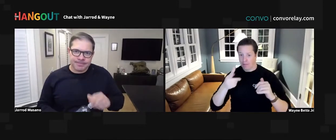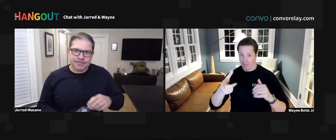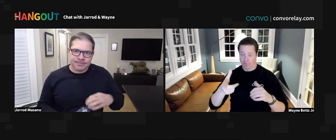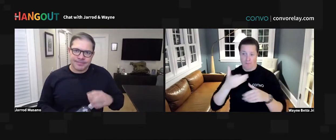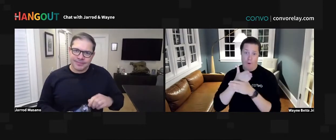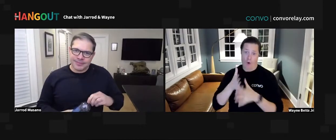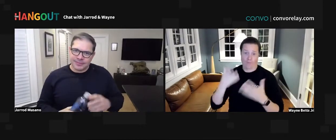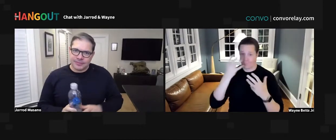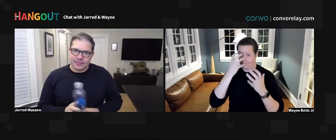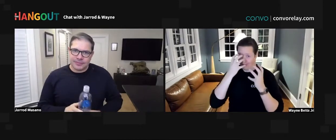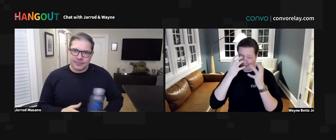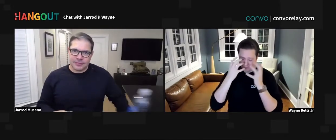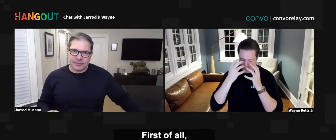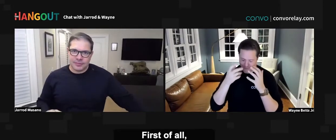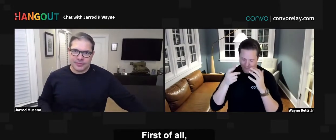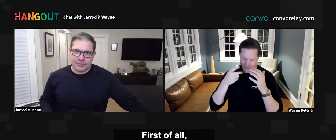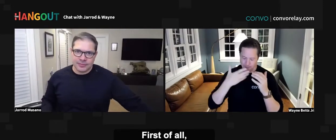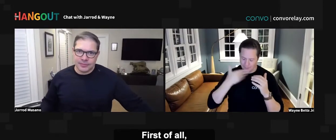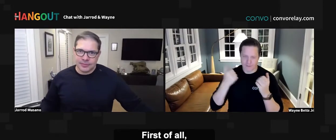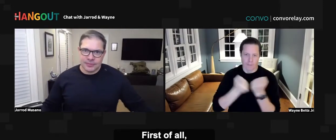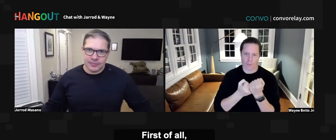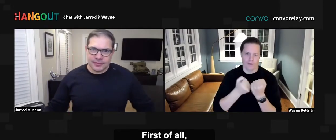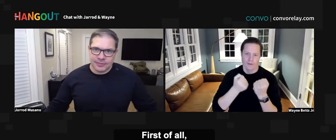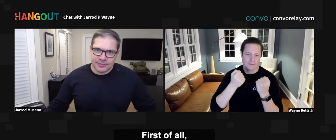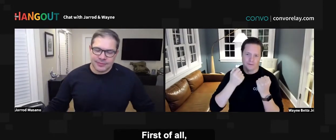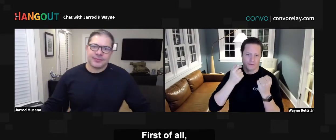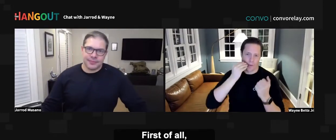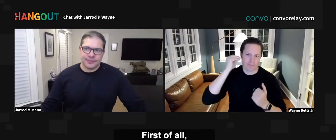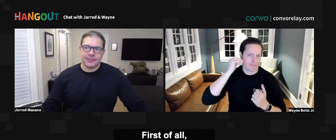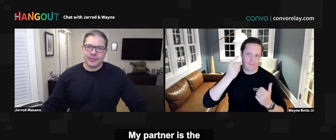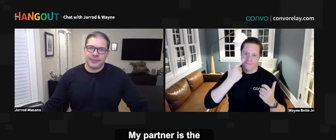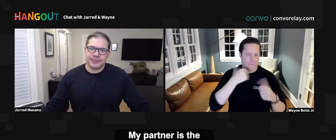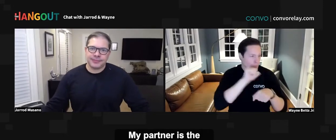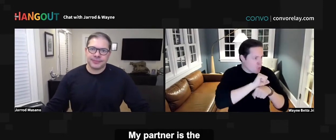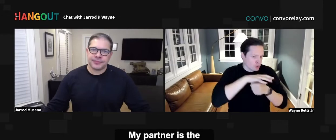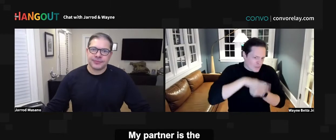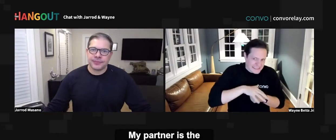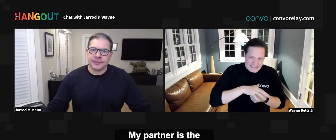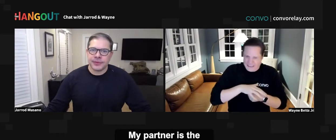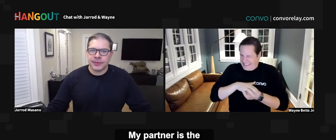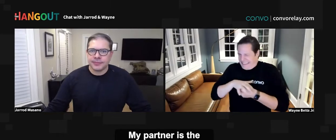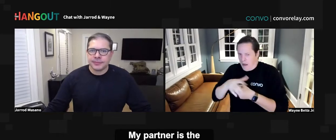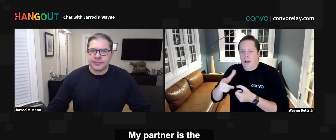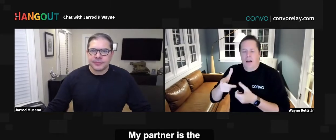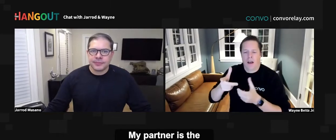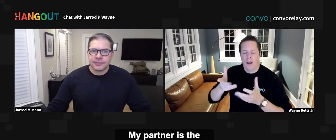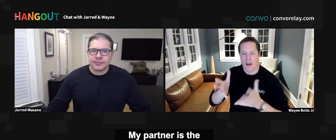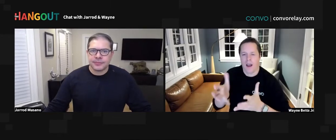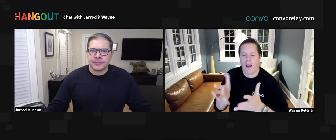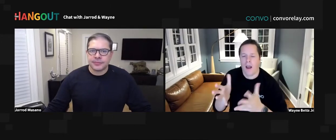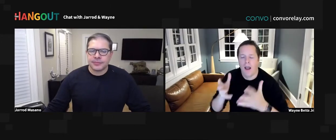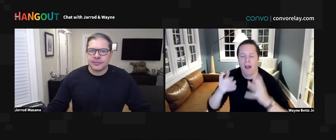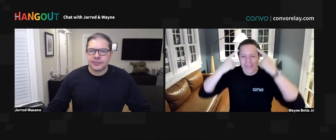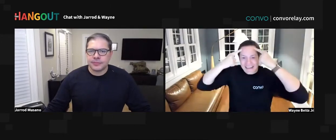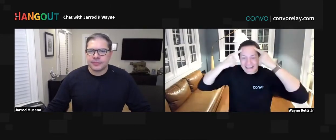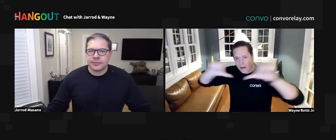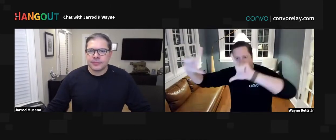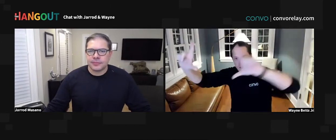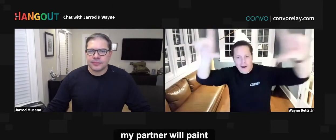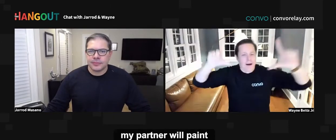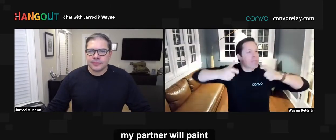And when I started my family, right, first of all, my partner is amazing. My partner is the best partner for home. When I